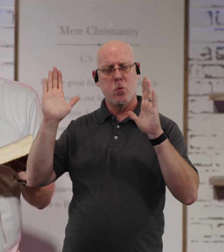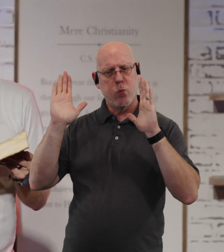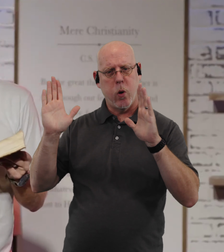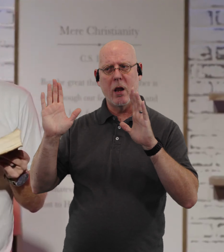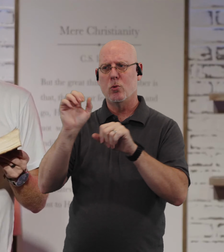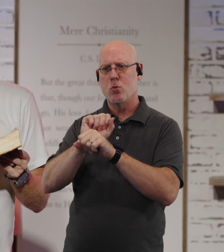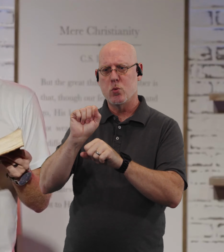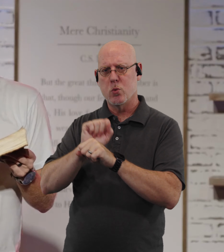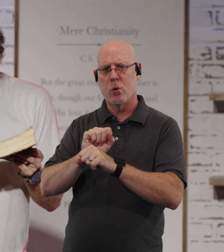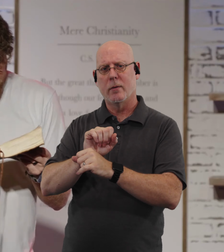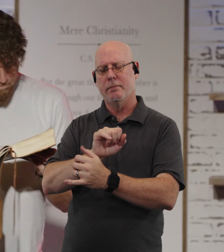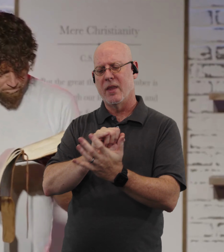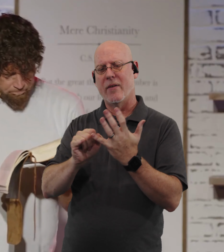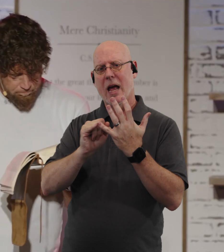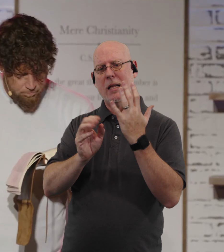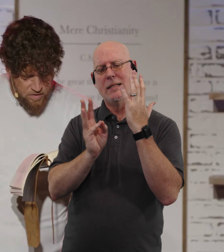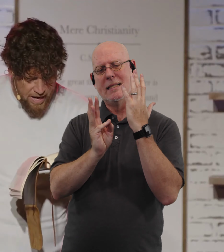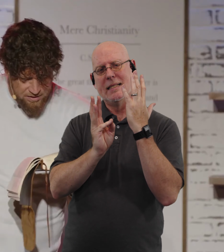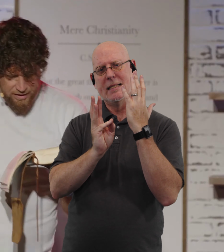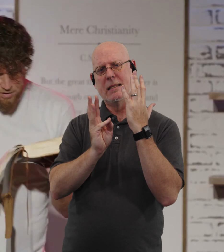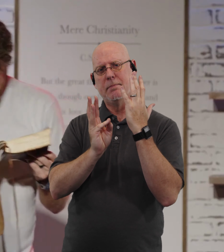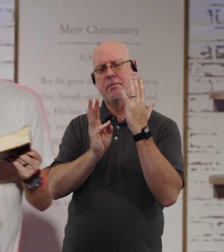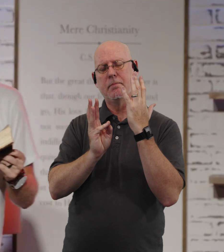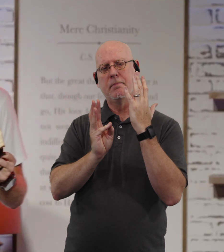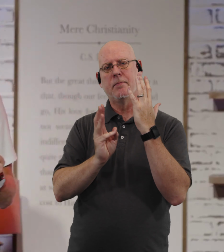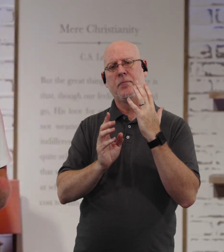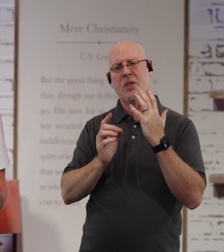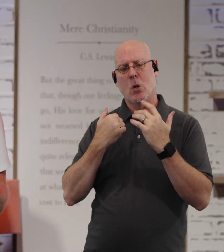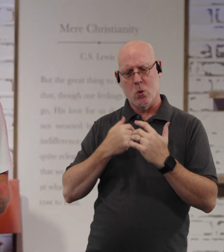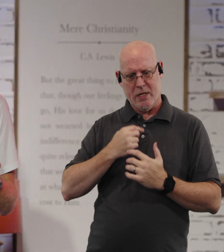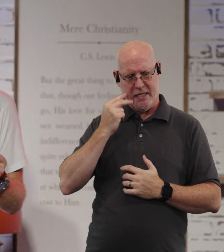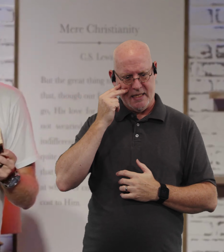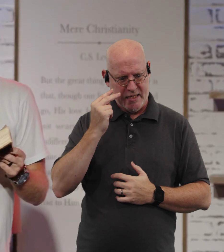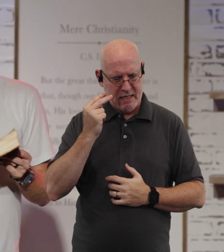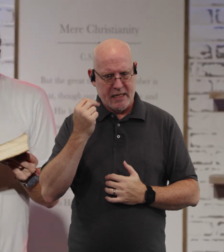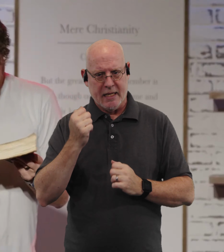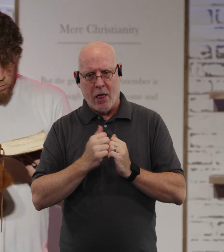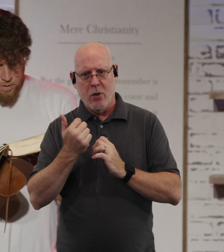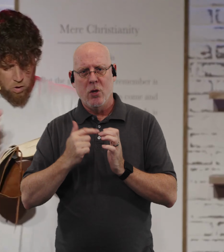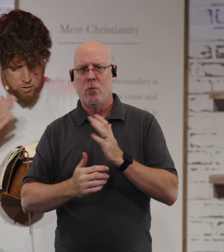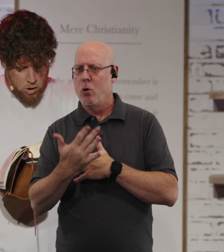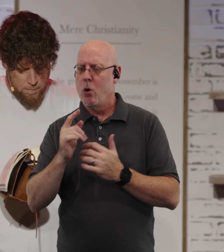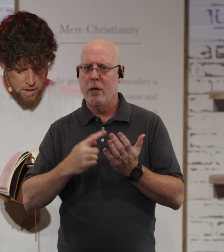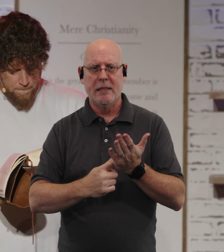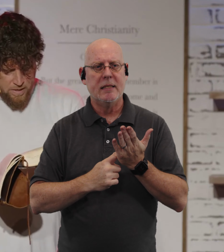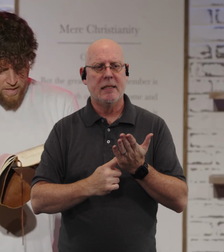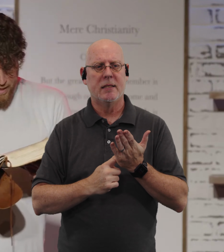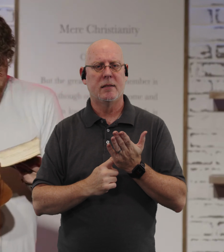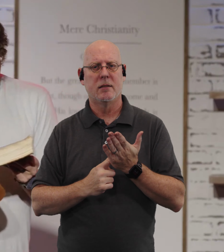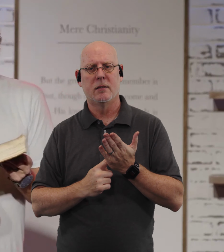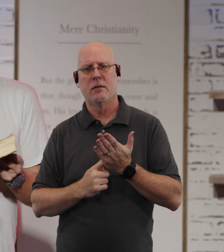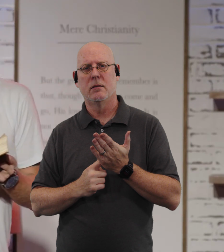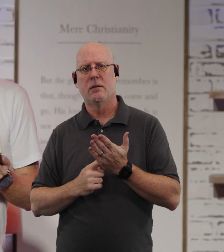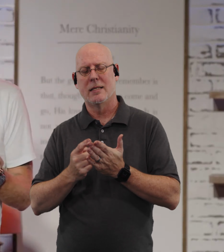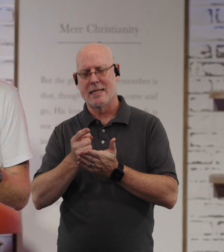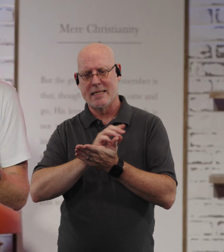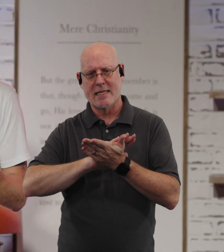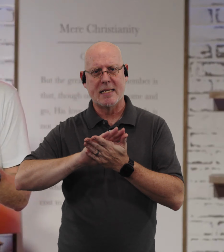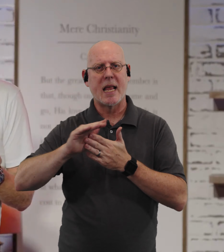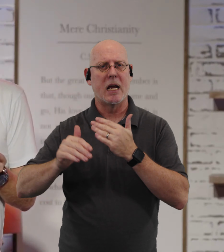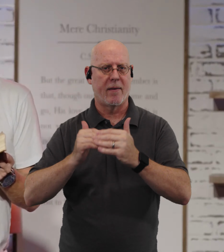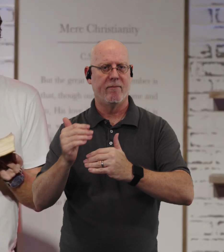remarkable, and it's working. And finally, a sixth thing that we see together this morning, which you've already talked about, is it is